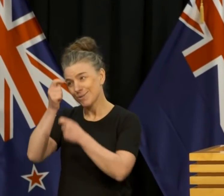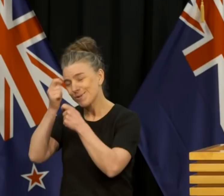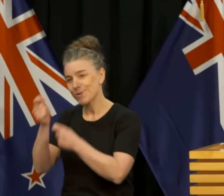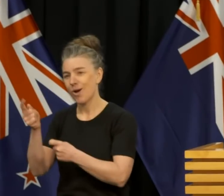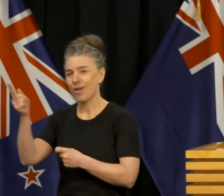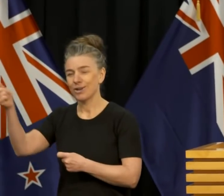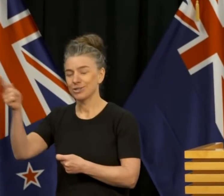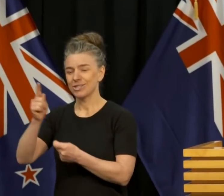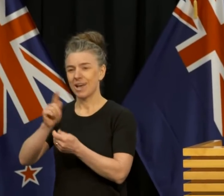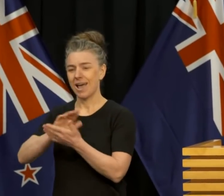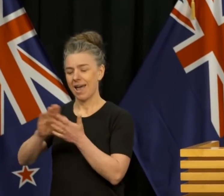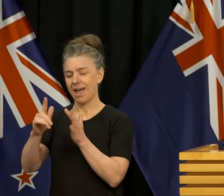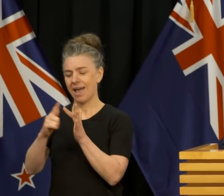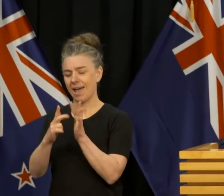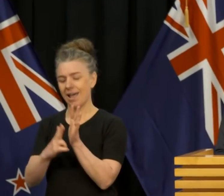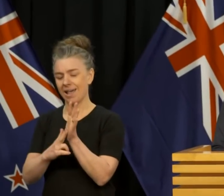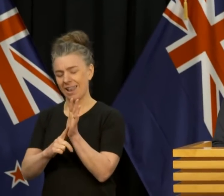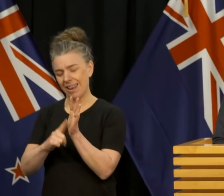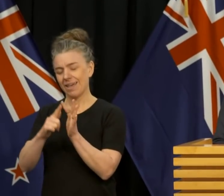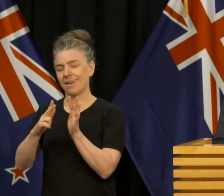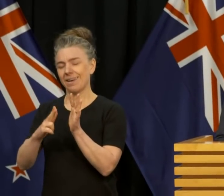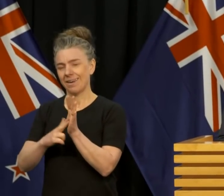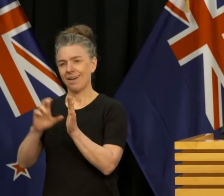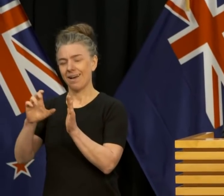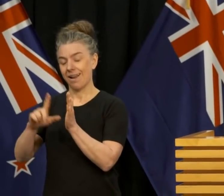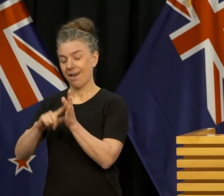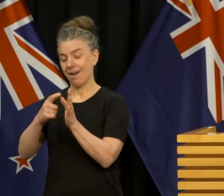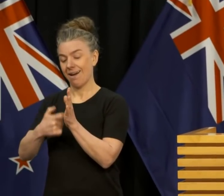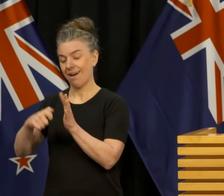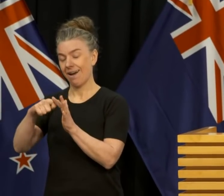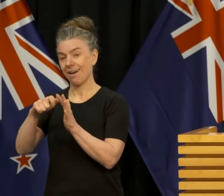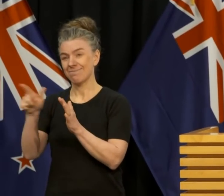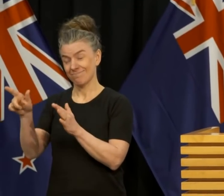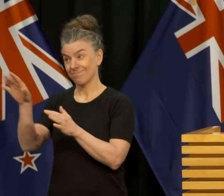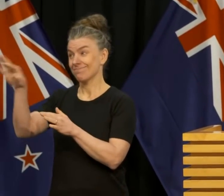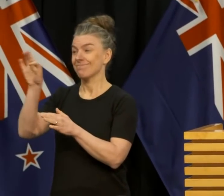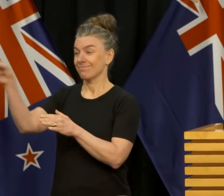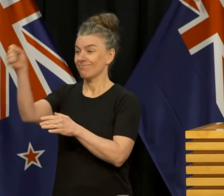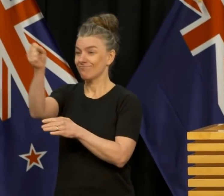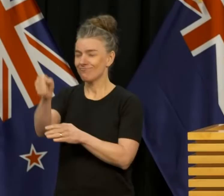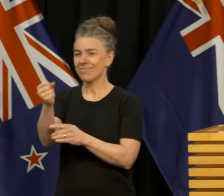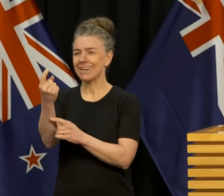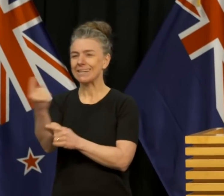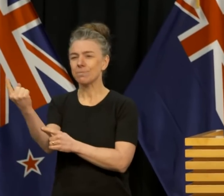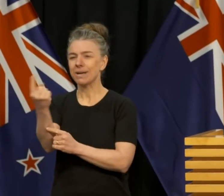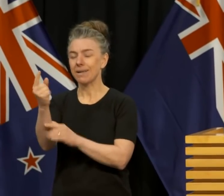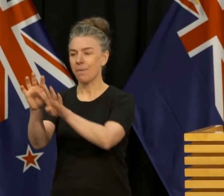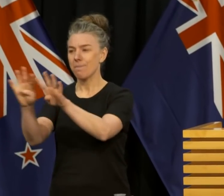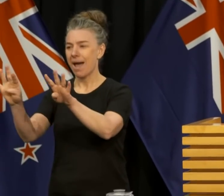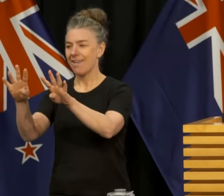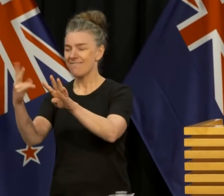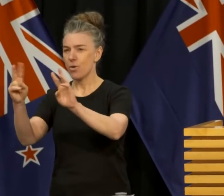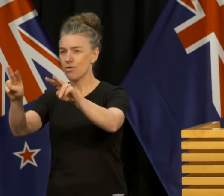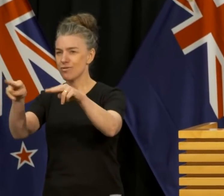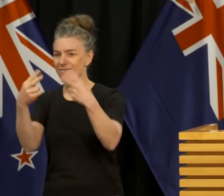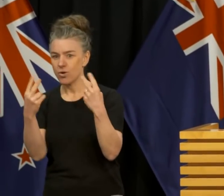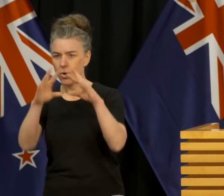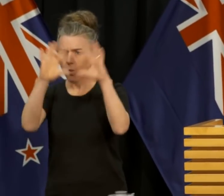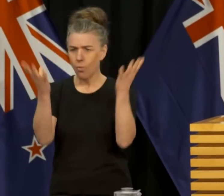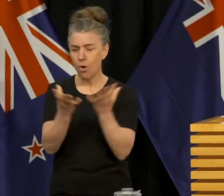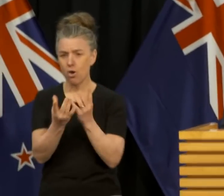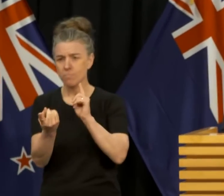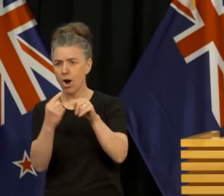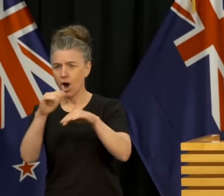Helen Clark being appointed to co-lead the World Health Organisation's Independent Panel for Pandemic Preparedness and